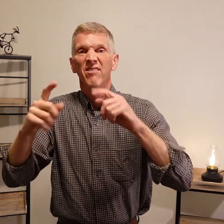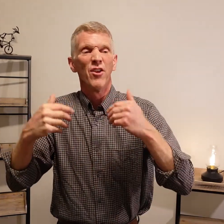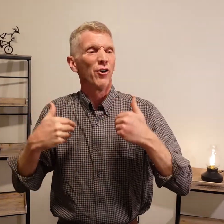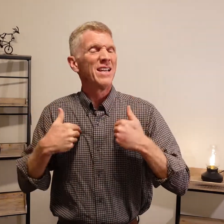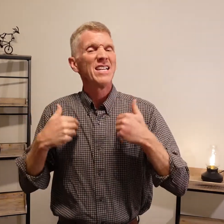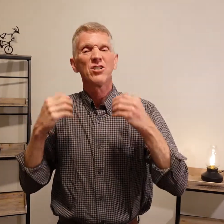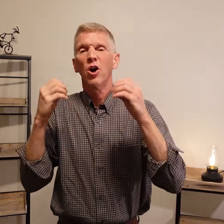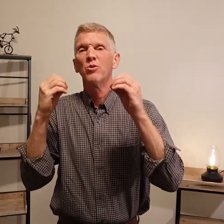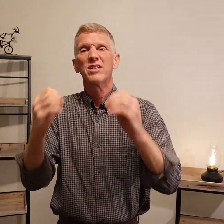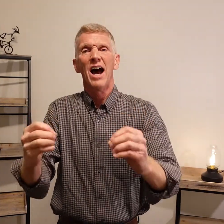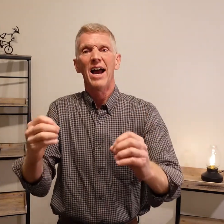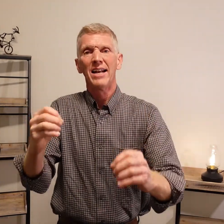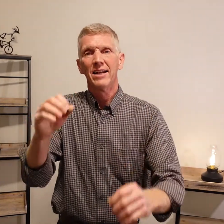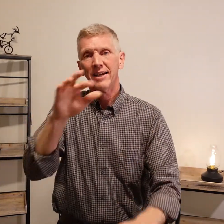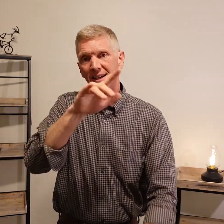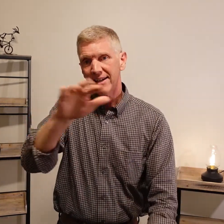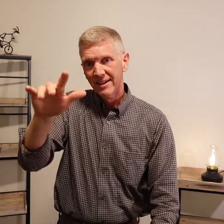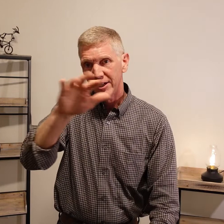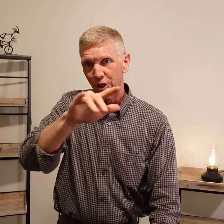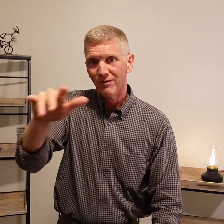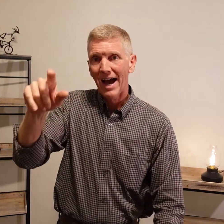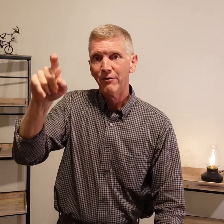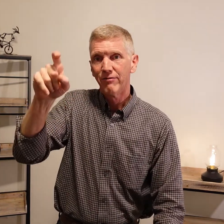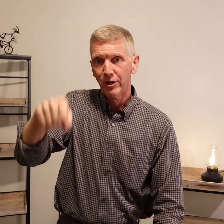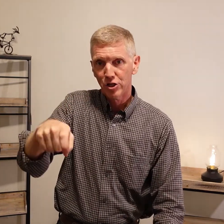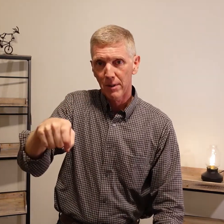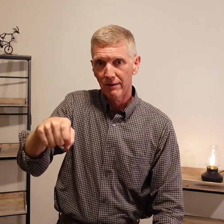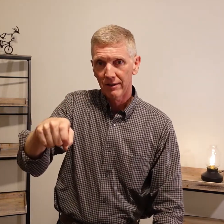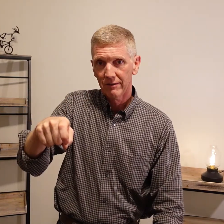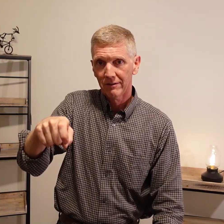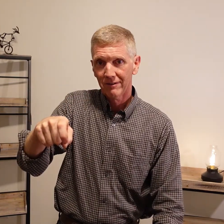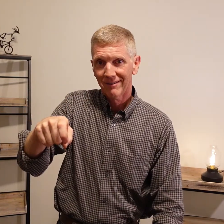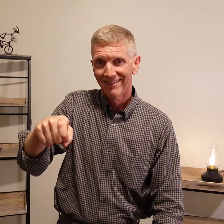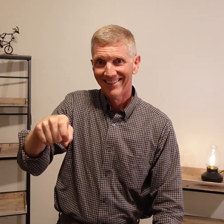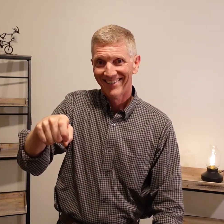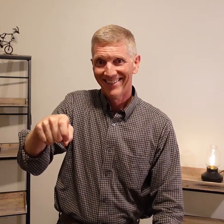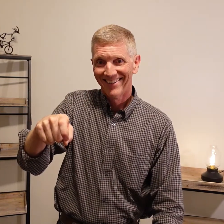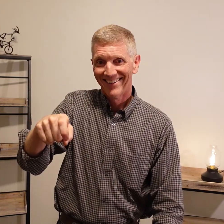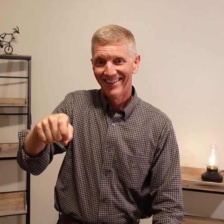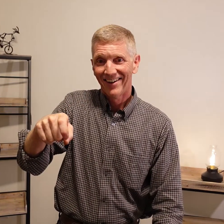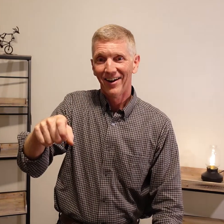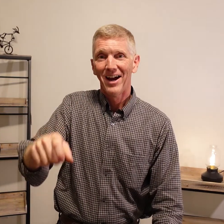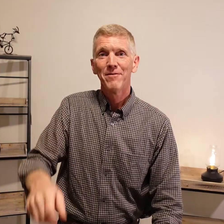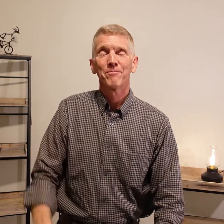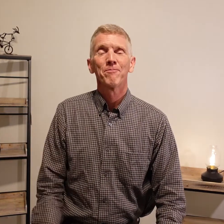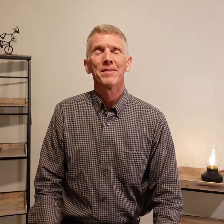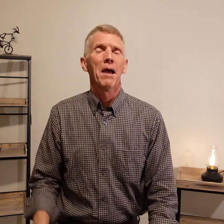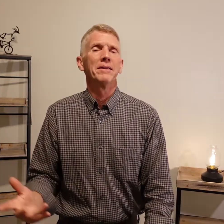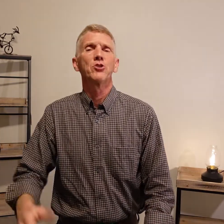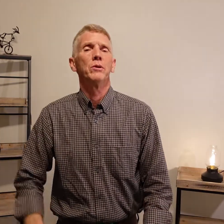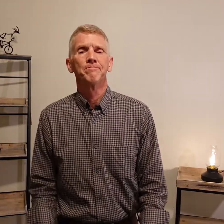There is no sign. You've got to fingerspell it. All right? How about this one?